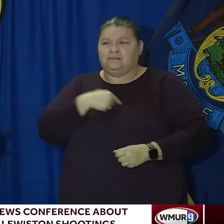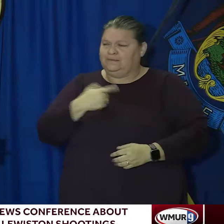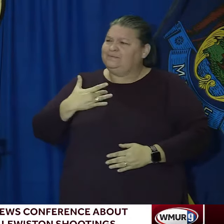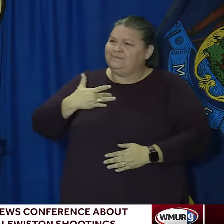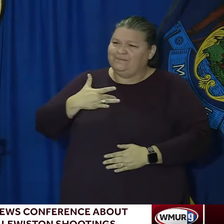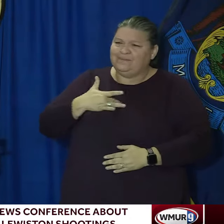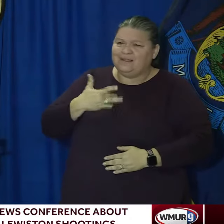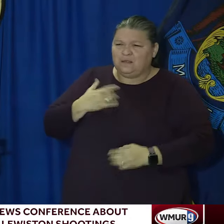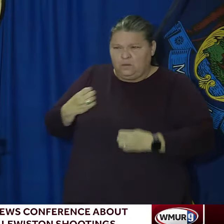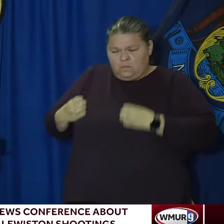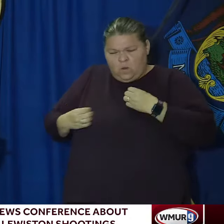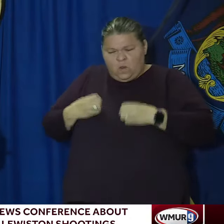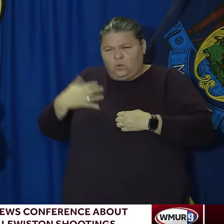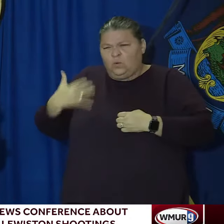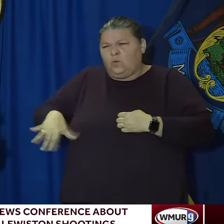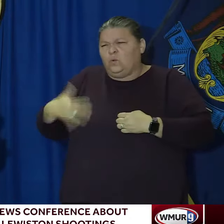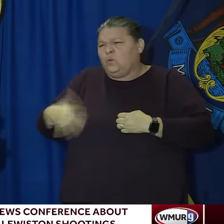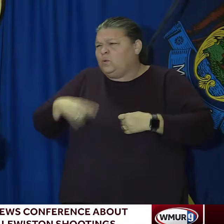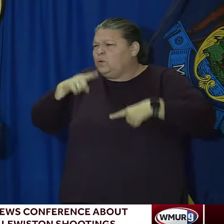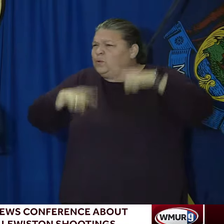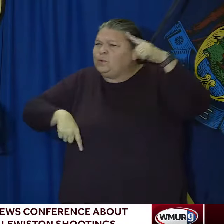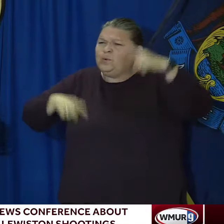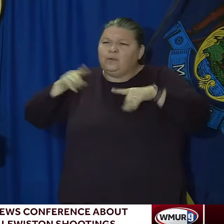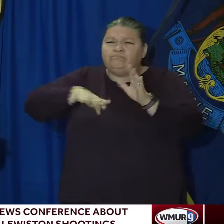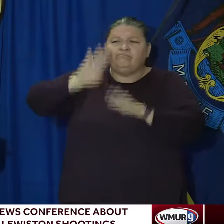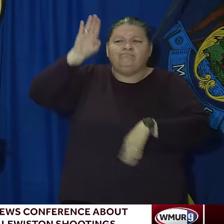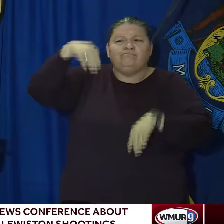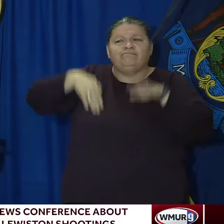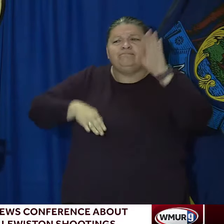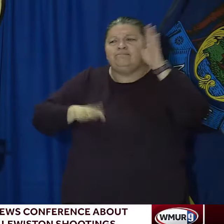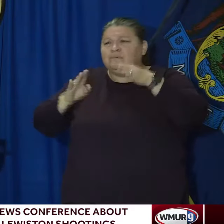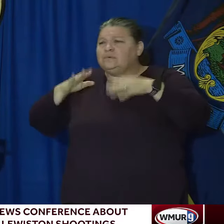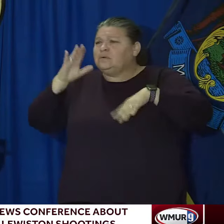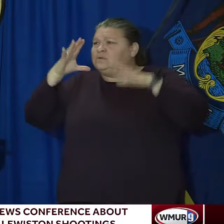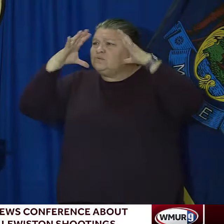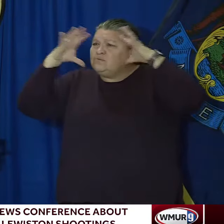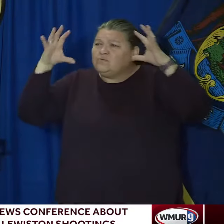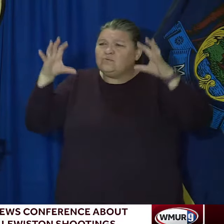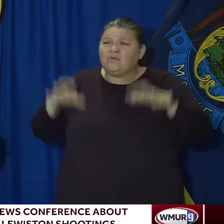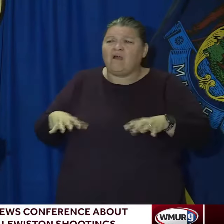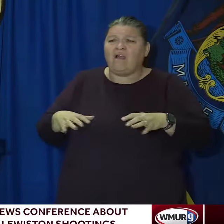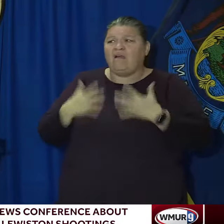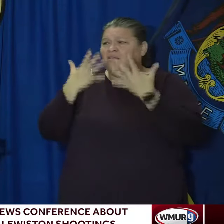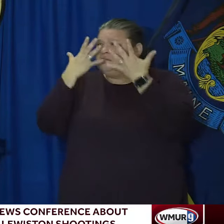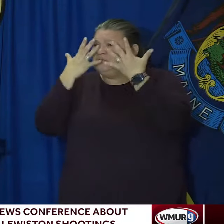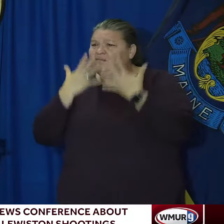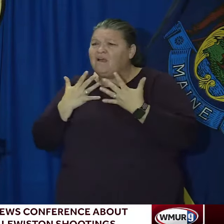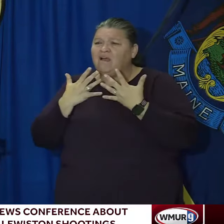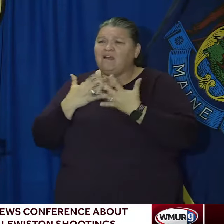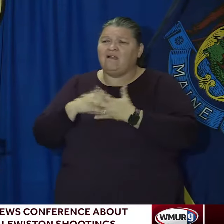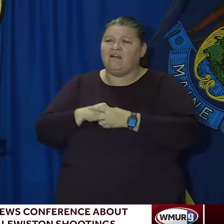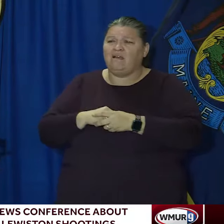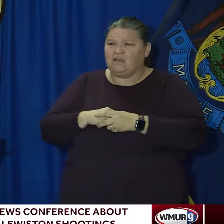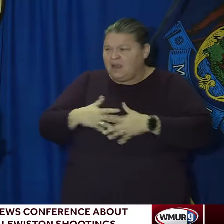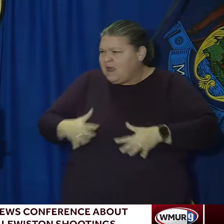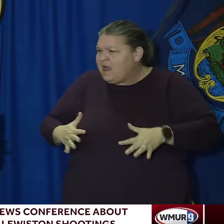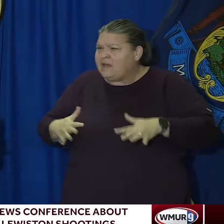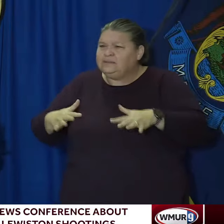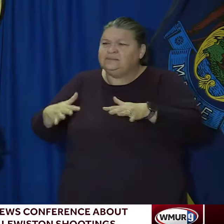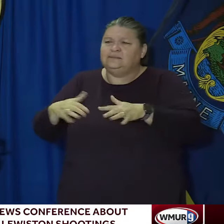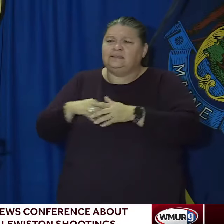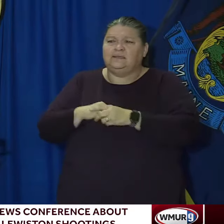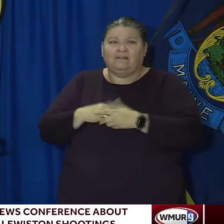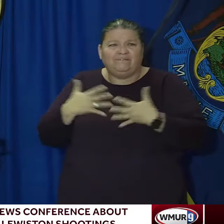emotions, from shock to sadness, from anxiety to